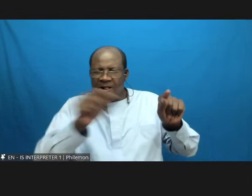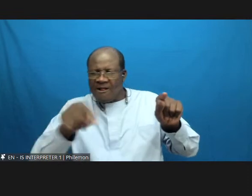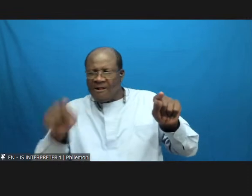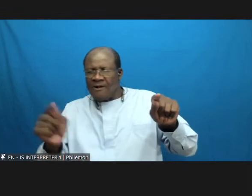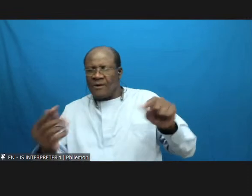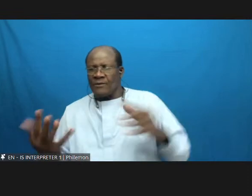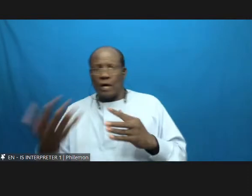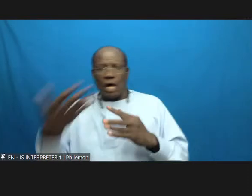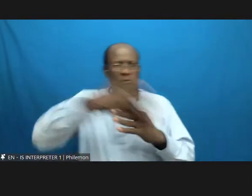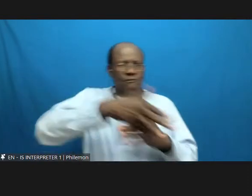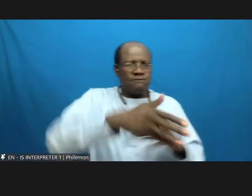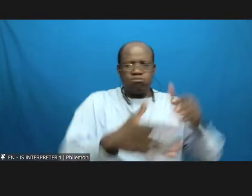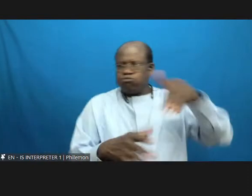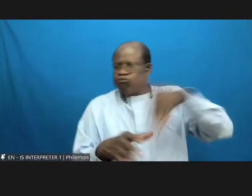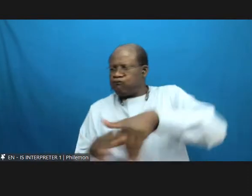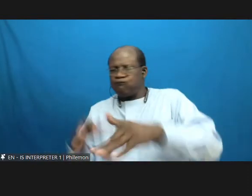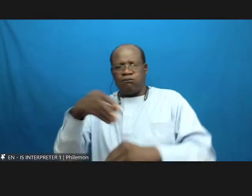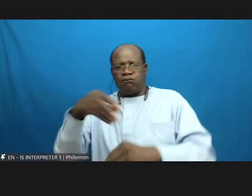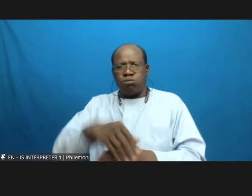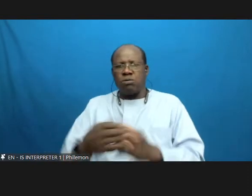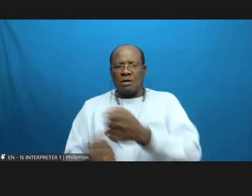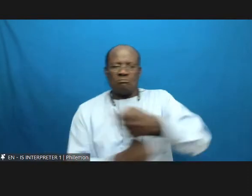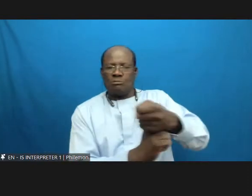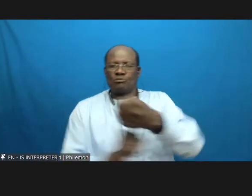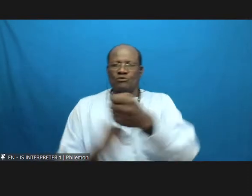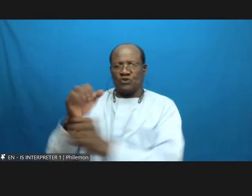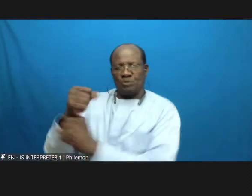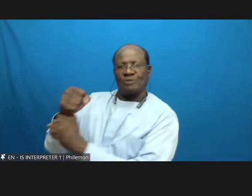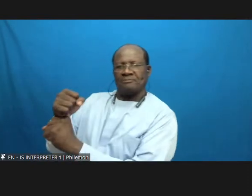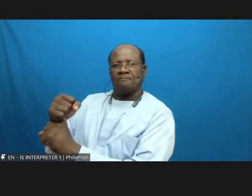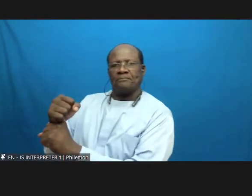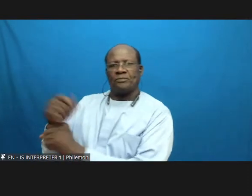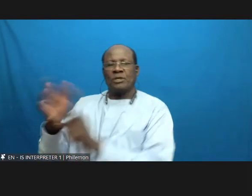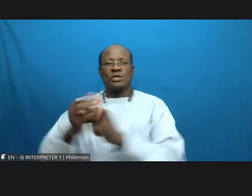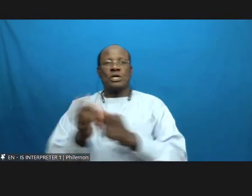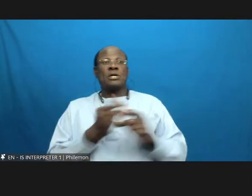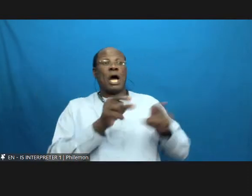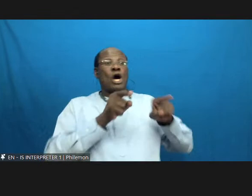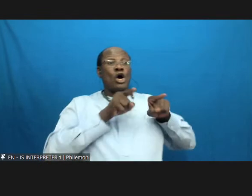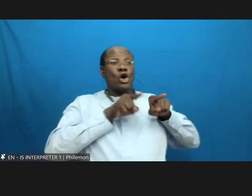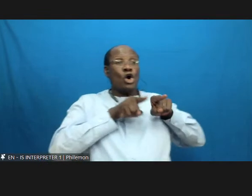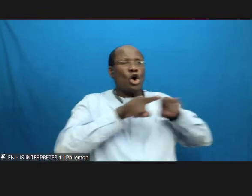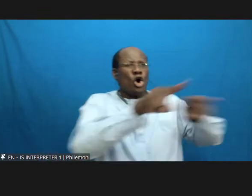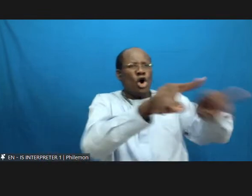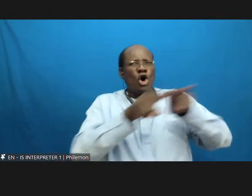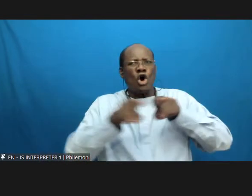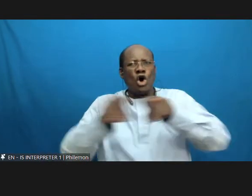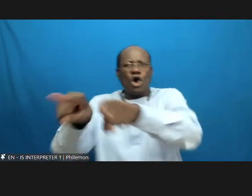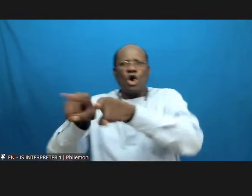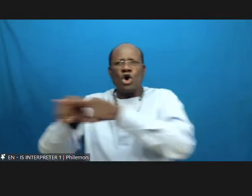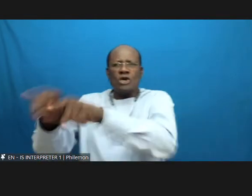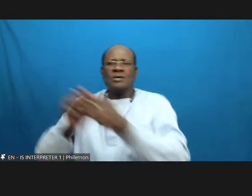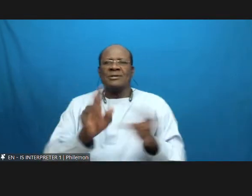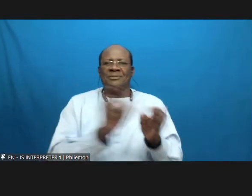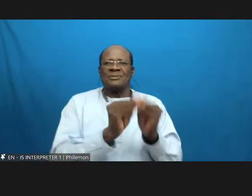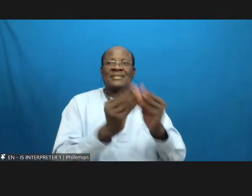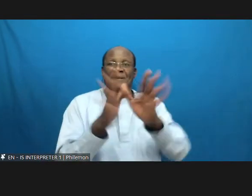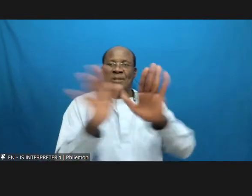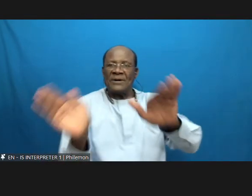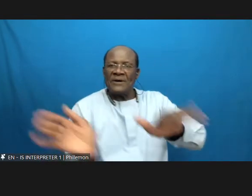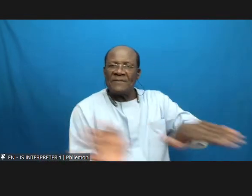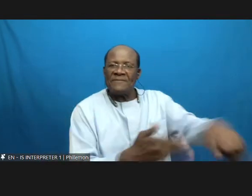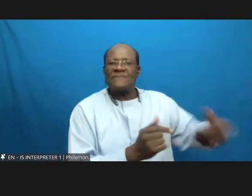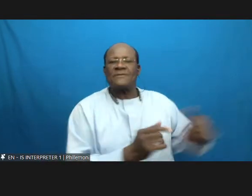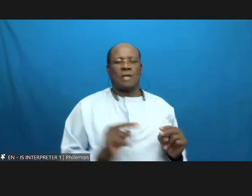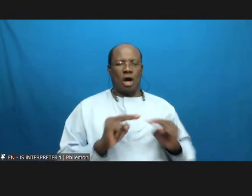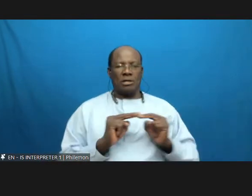the presentations back from the parallel sessions. I think it shows the breadth of the discussions and the scale of engagement from all of the